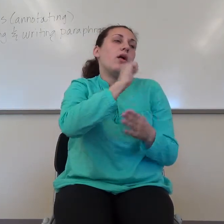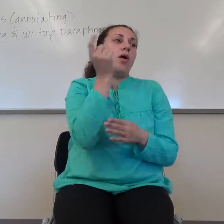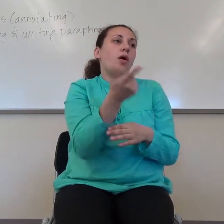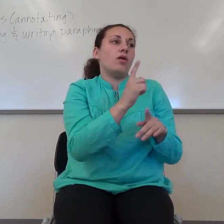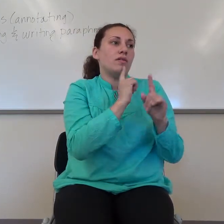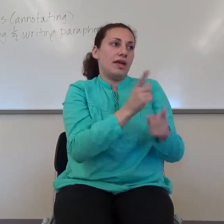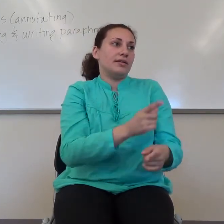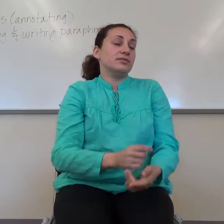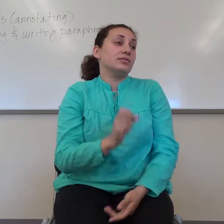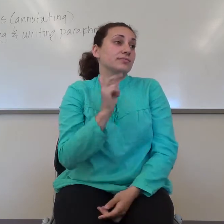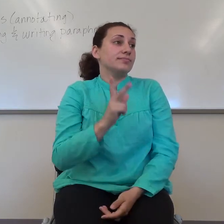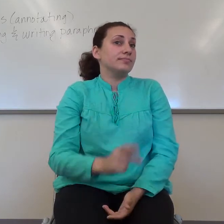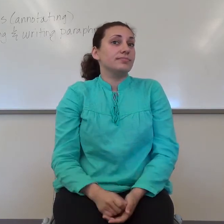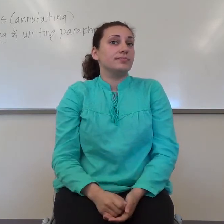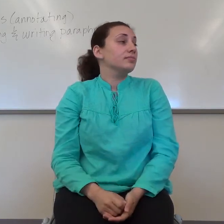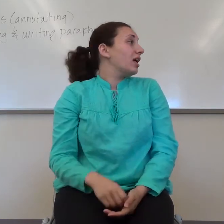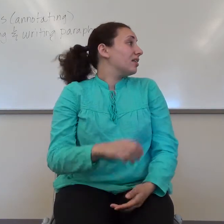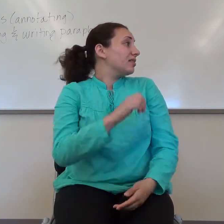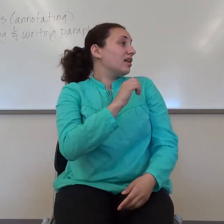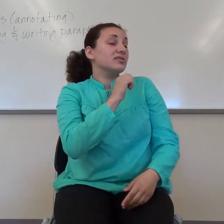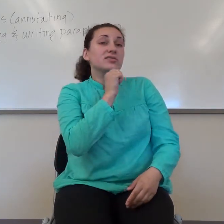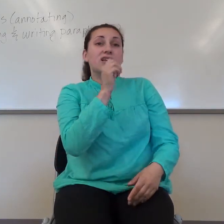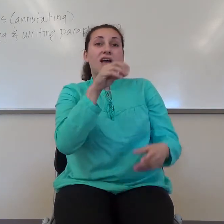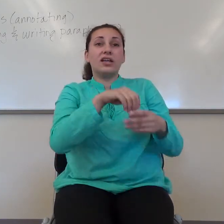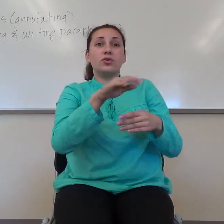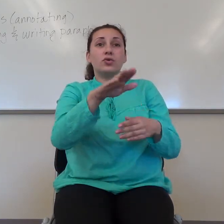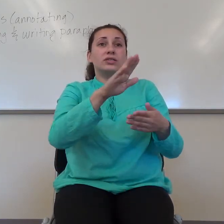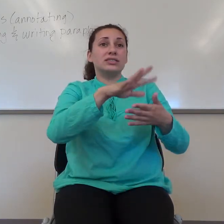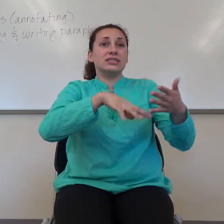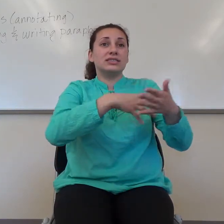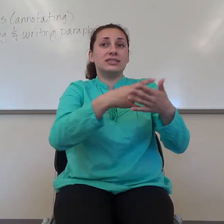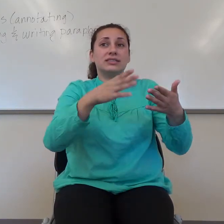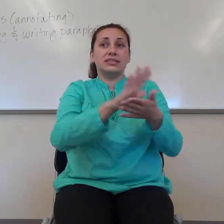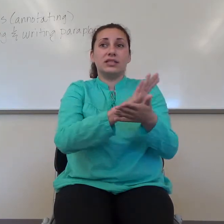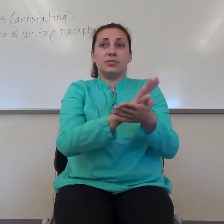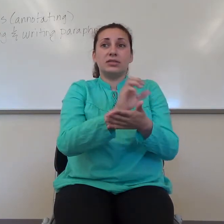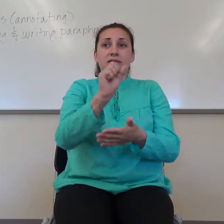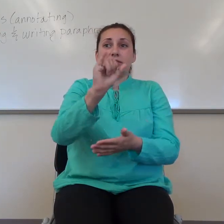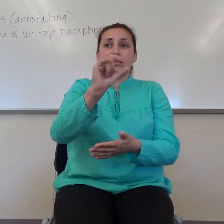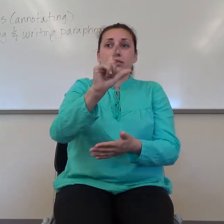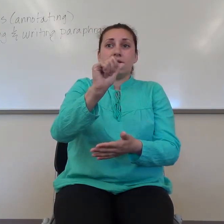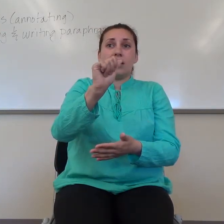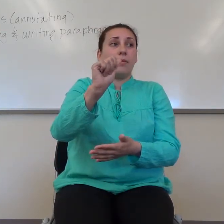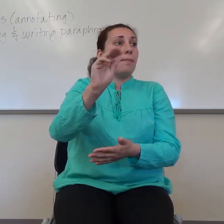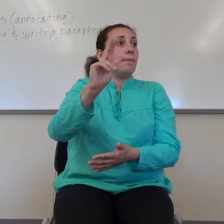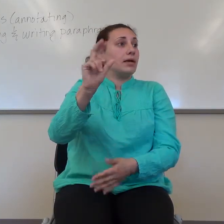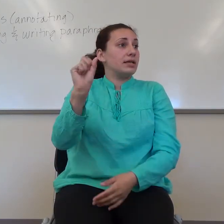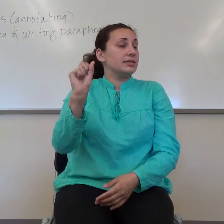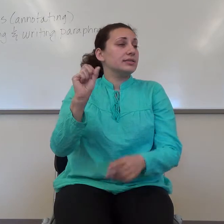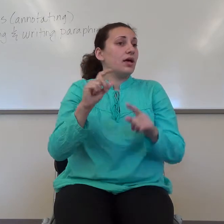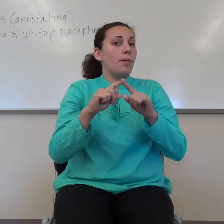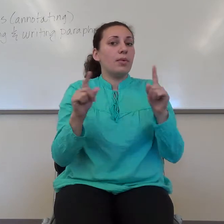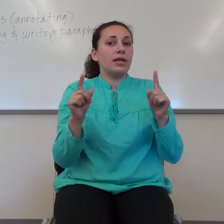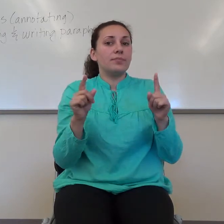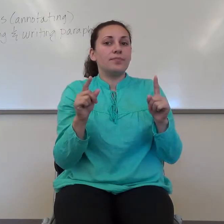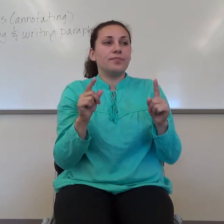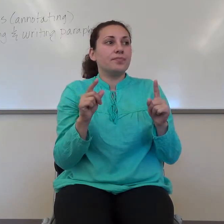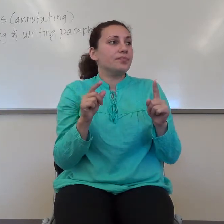syllabus. You need to be here to do them and make an effort to use that as a way to, again,